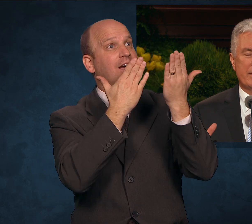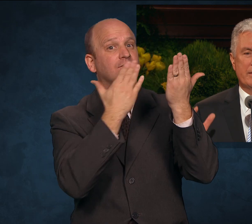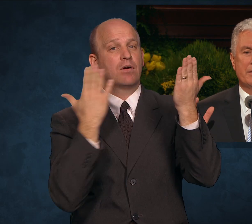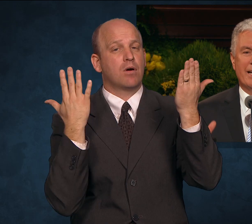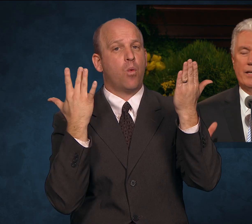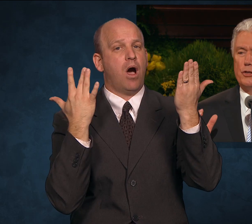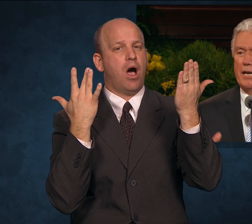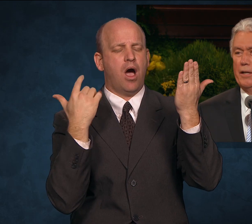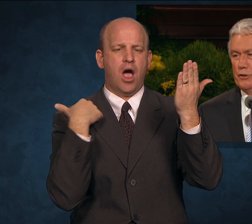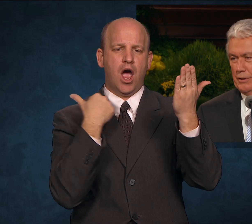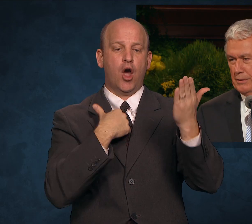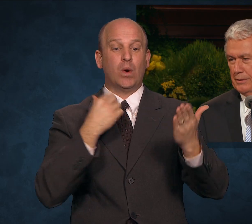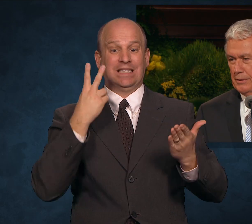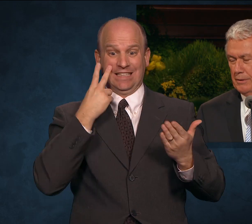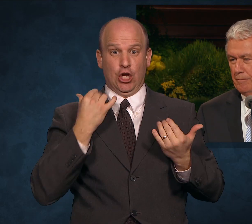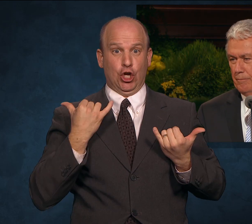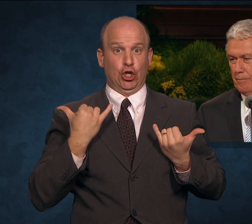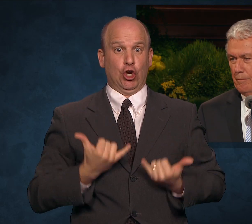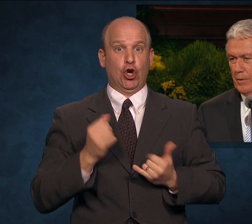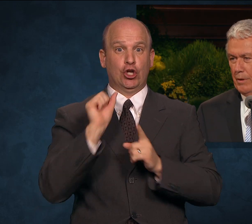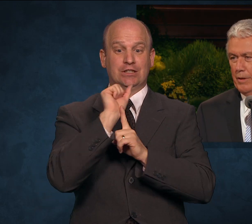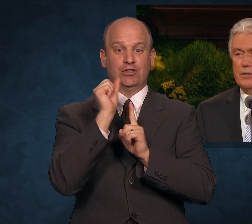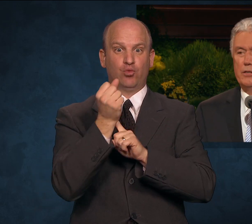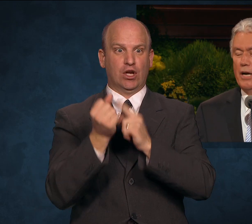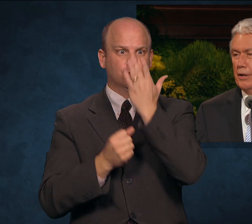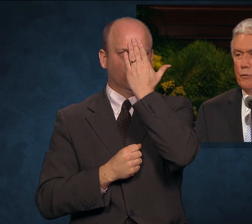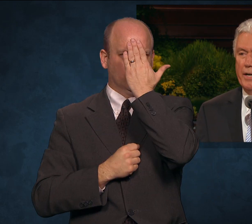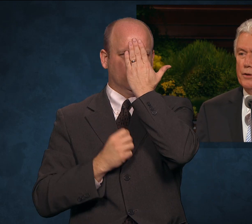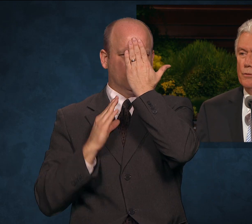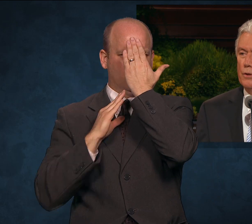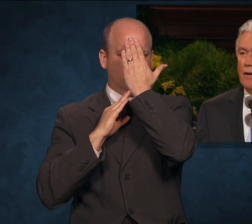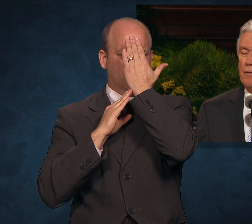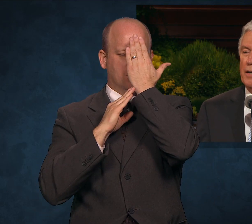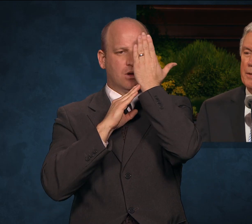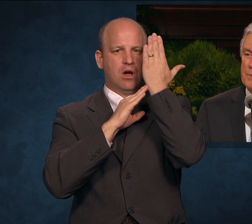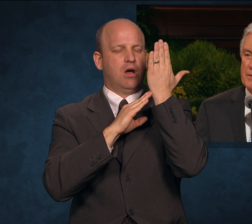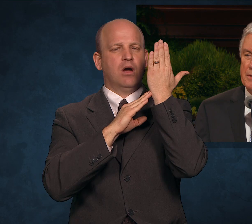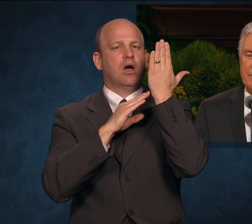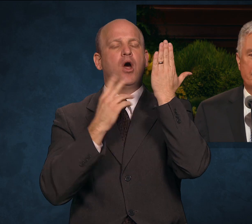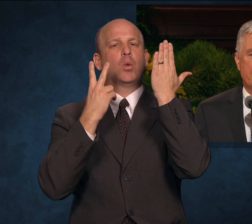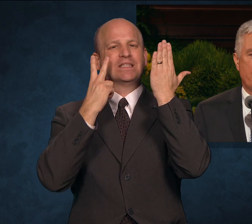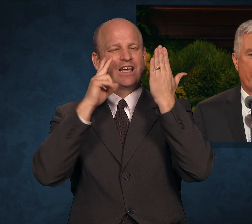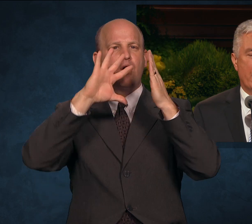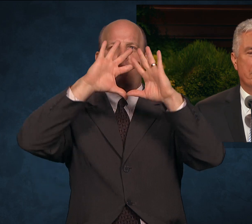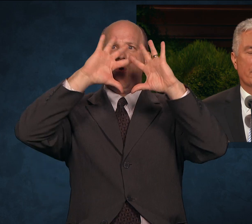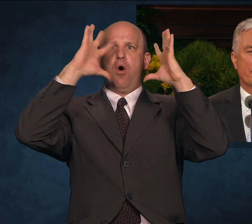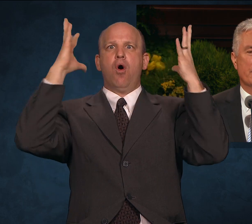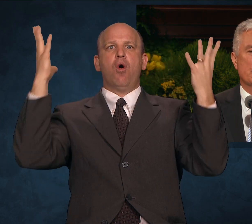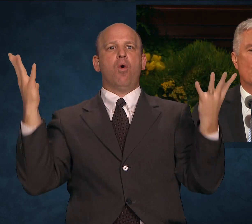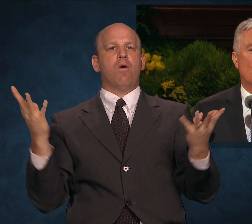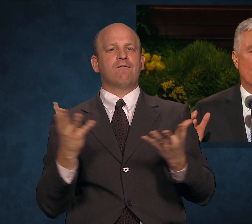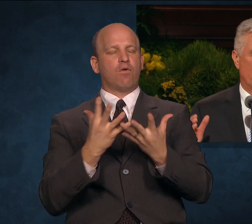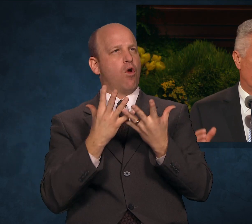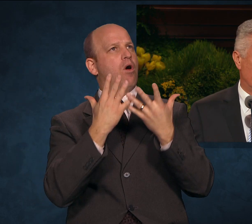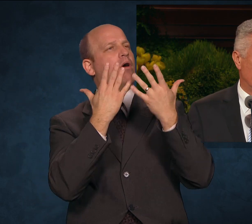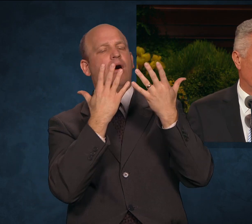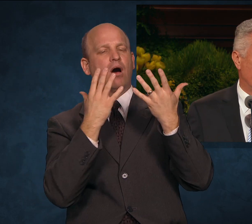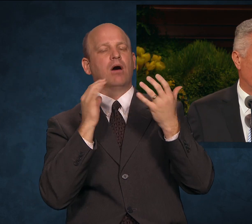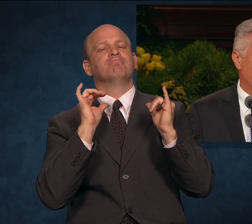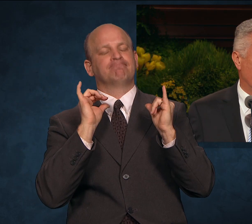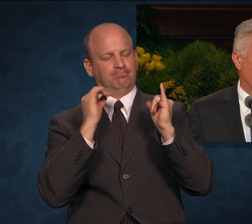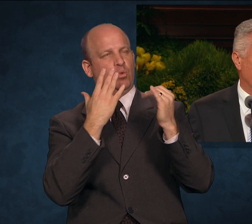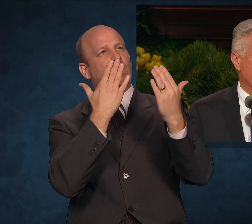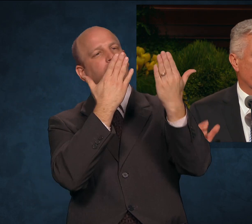our present day challenges this is not a gratitude of the lips but of the